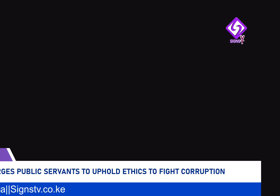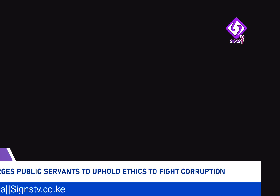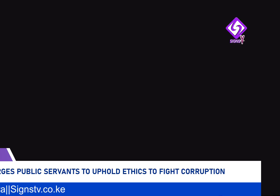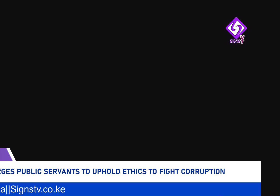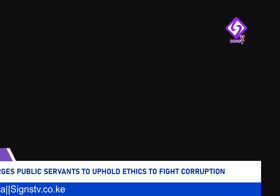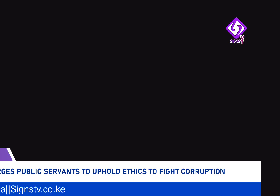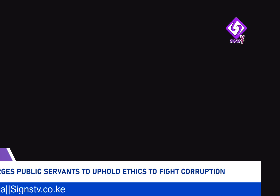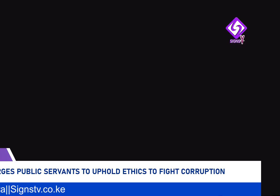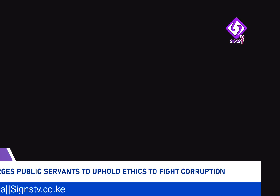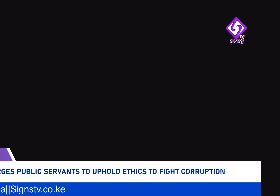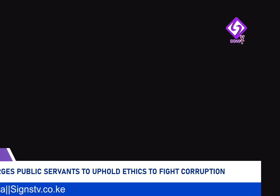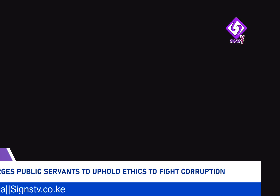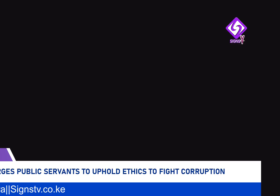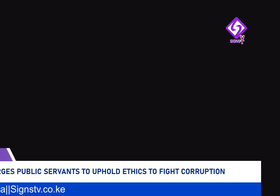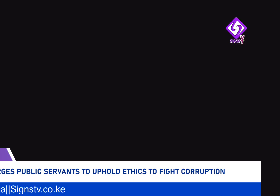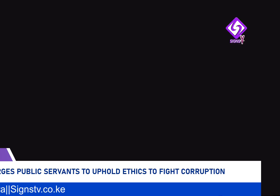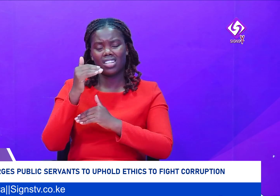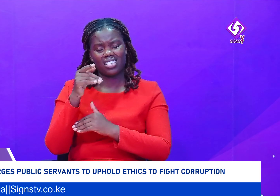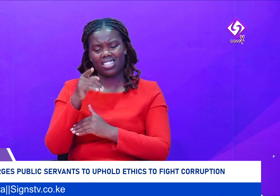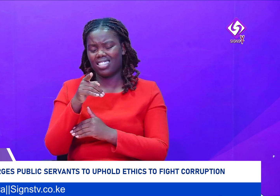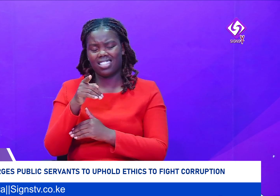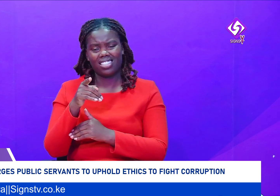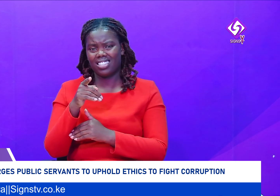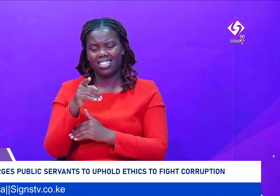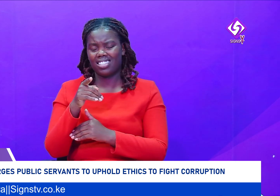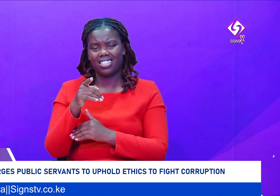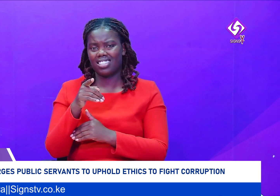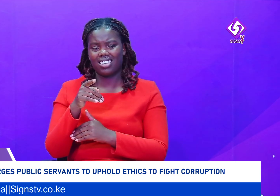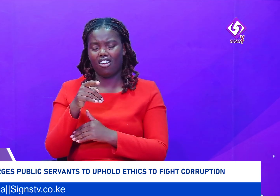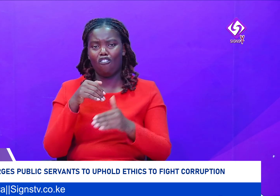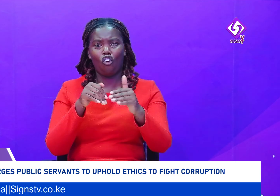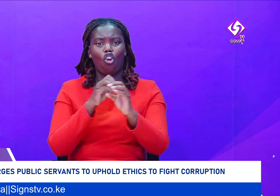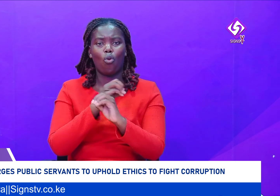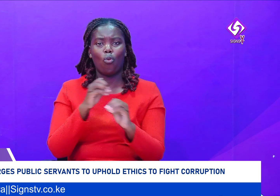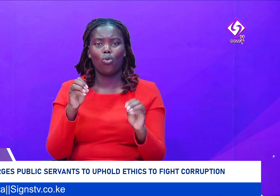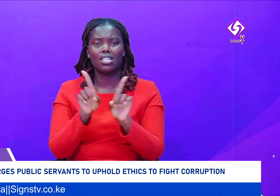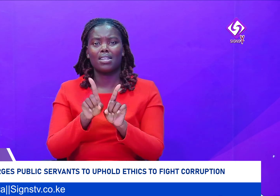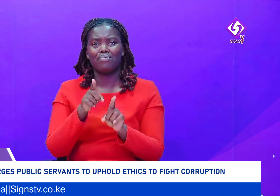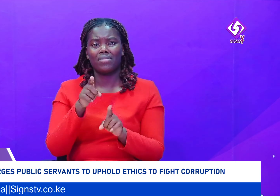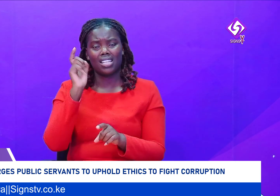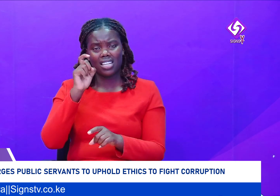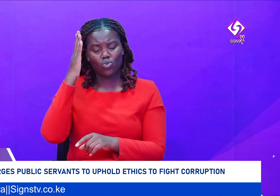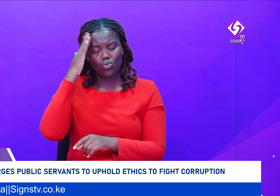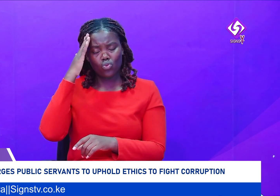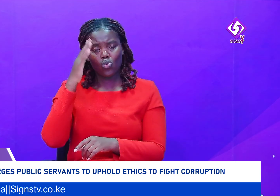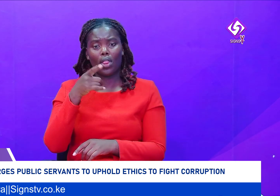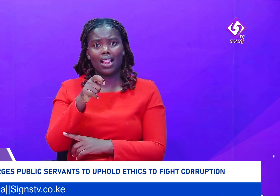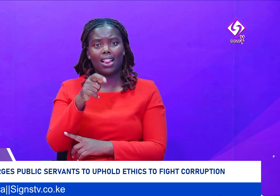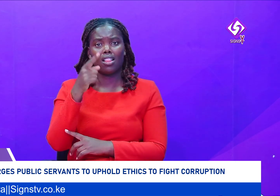offices. He stressed that integrity and professionalism are key to ensuring